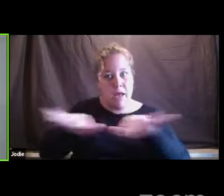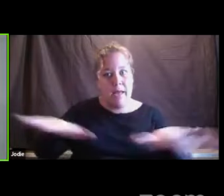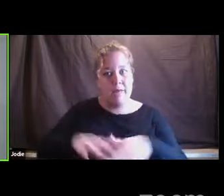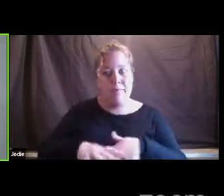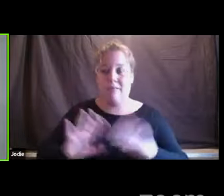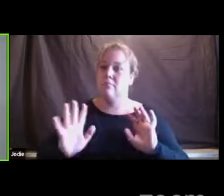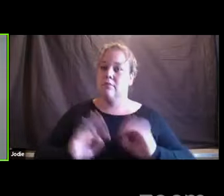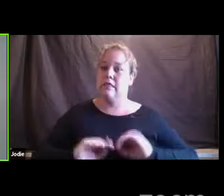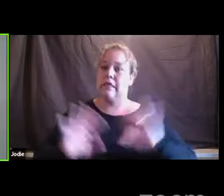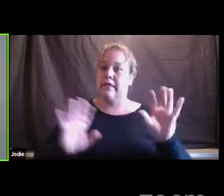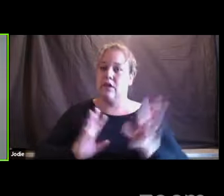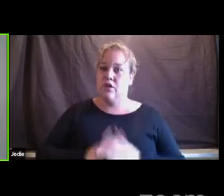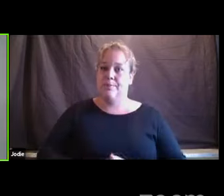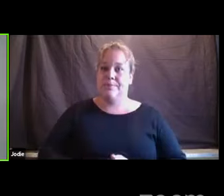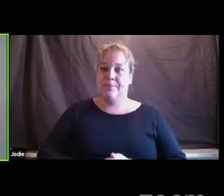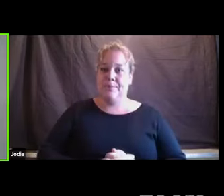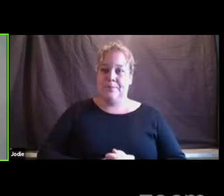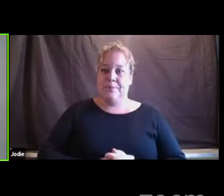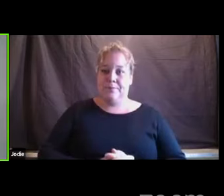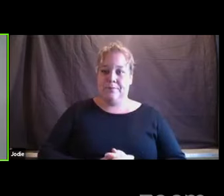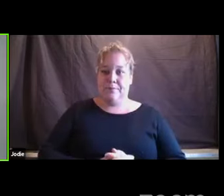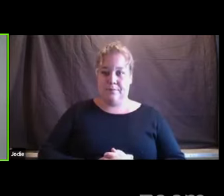white.